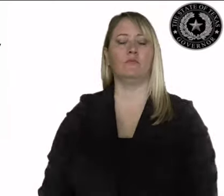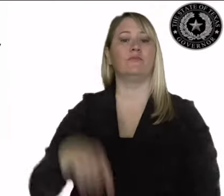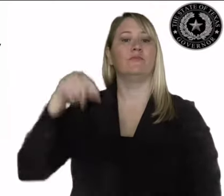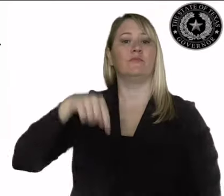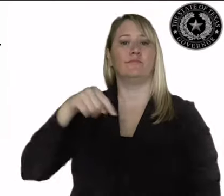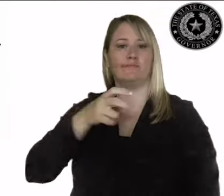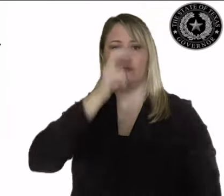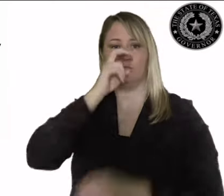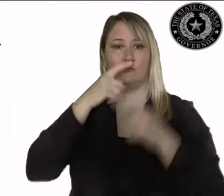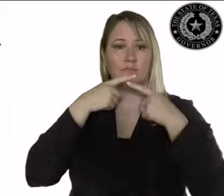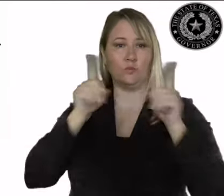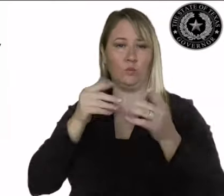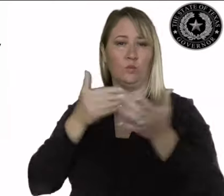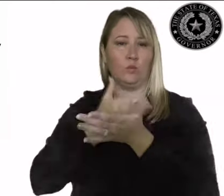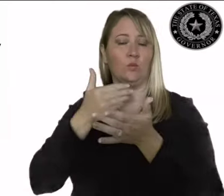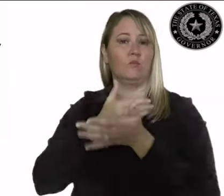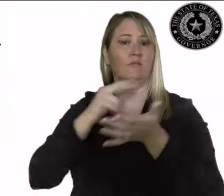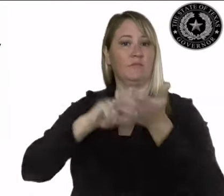4.